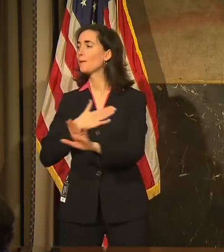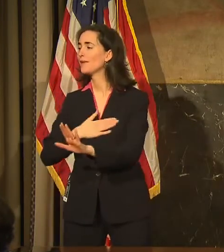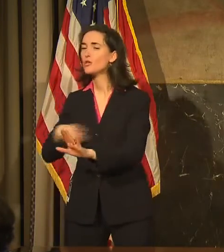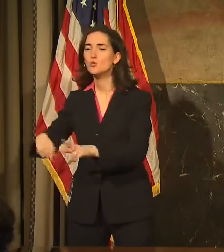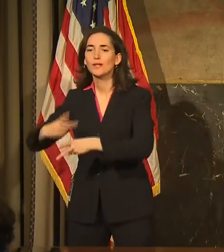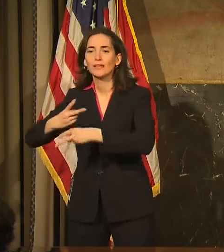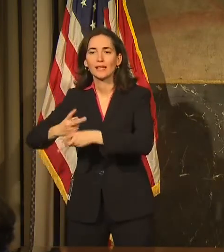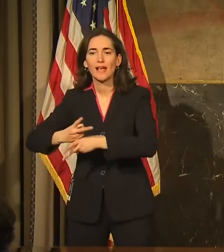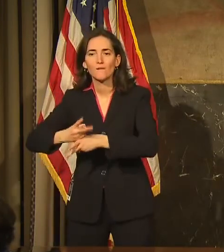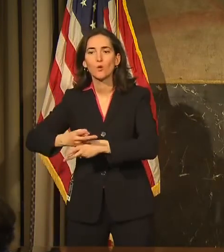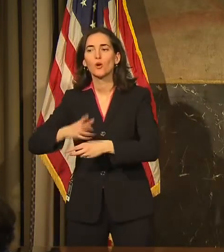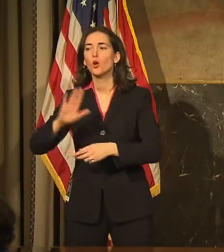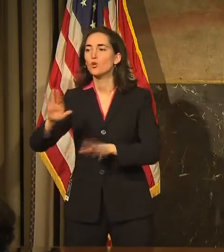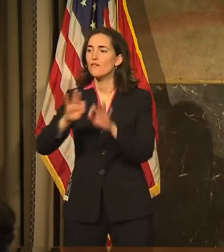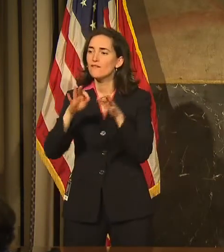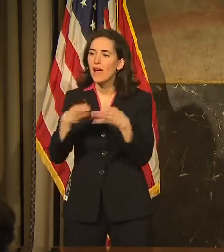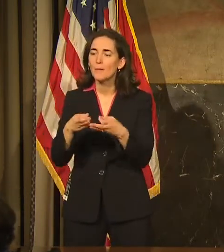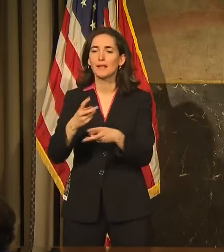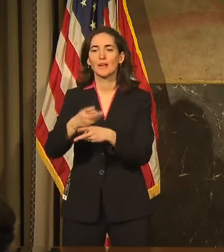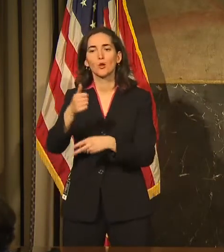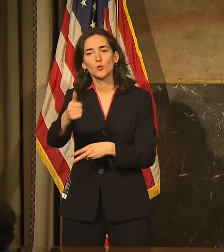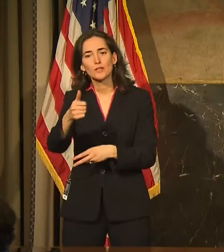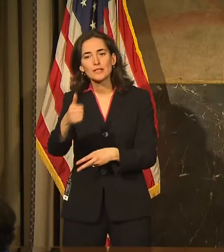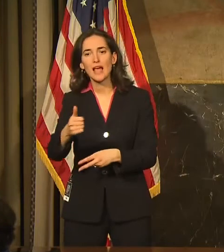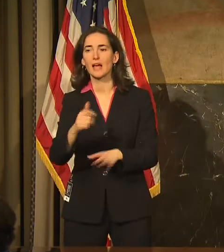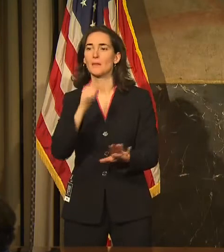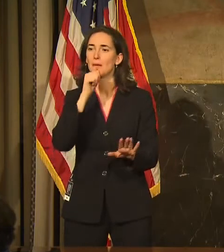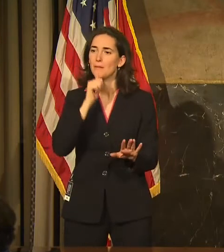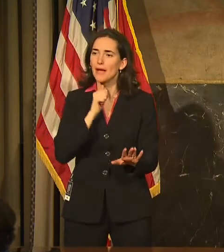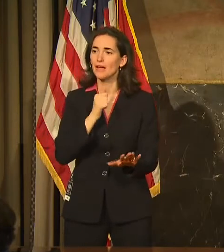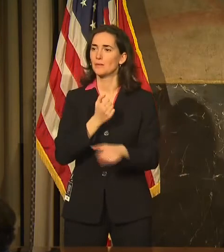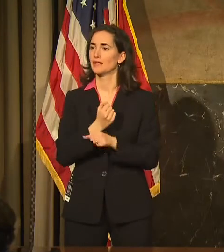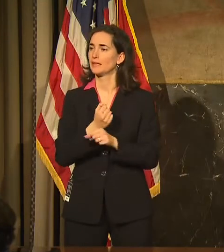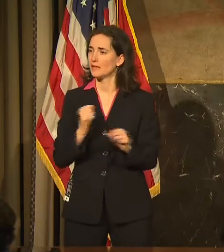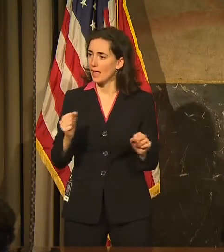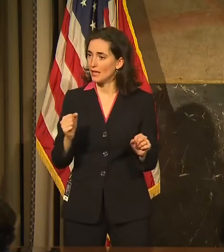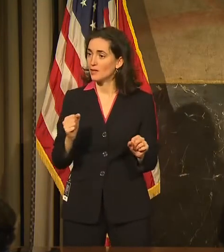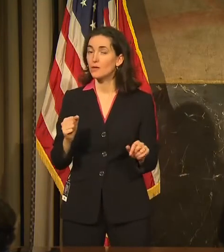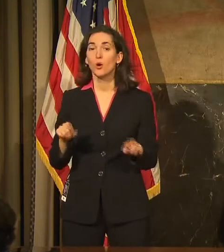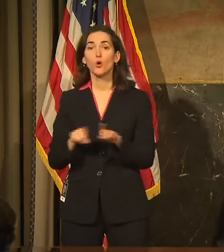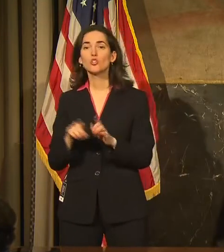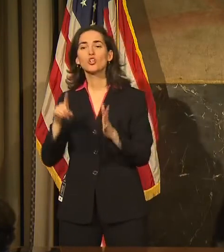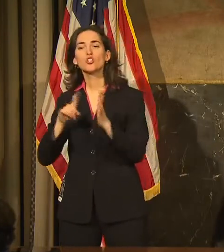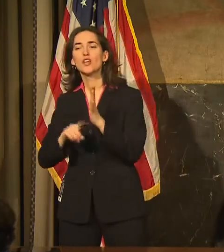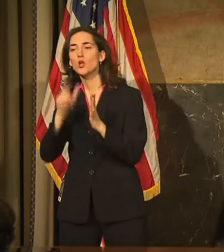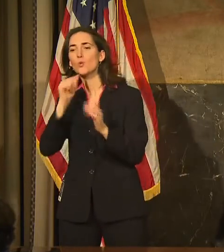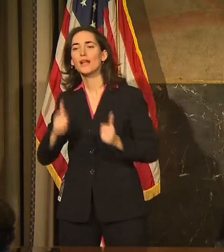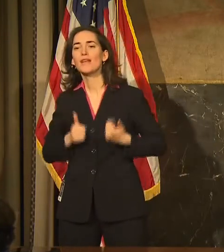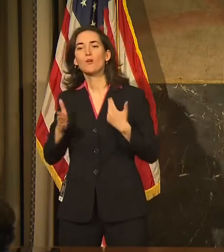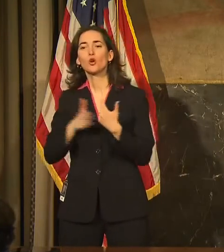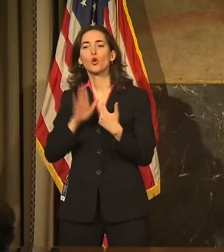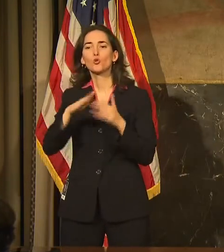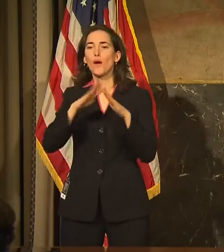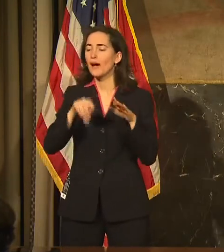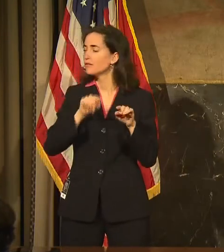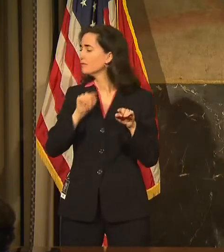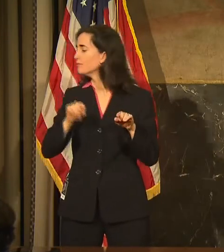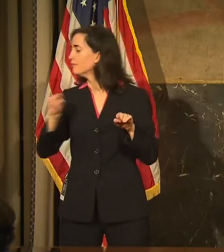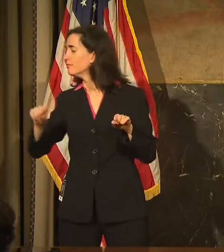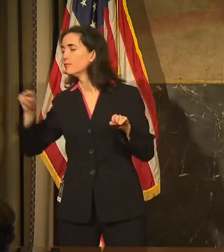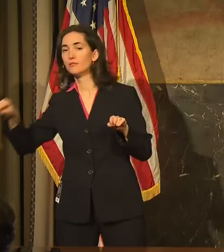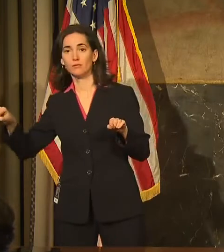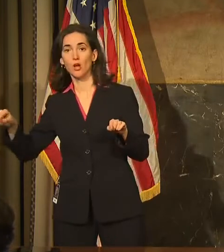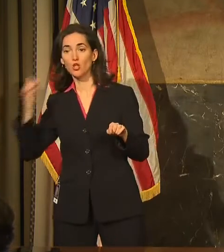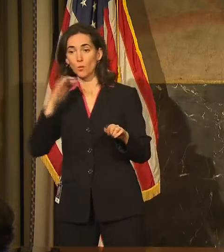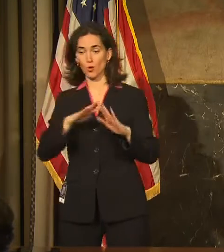themselves and their families, for their safety. Be patient, be safe, but also check on your neighbors. If you've got someone